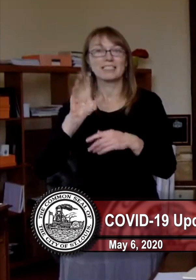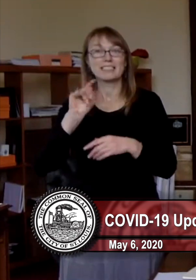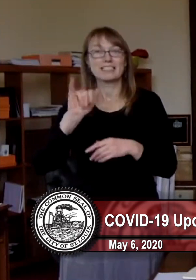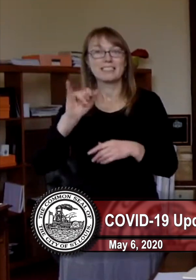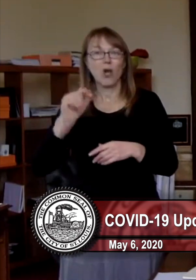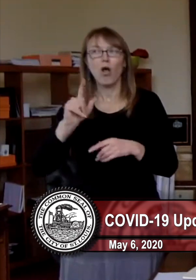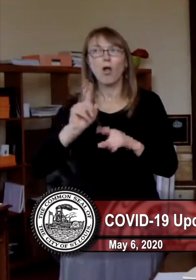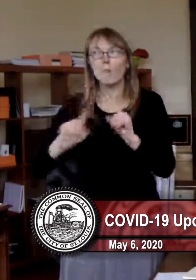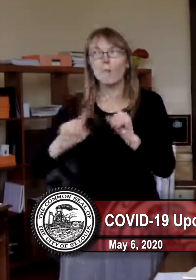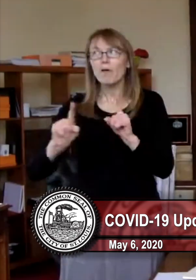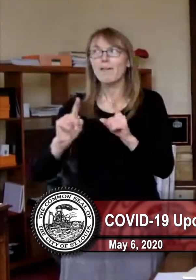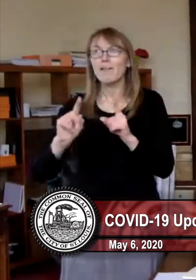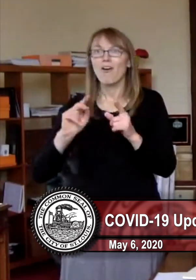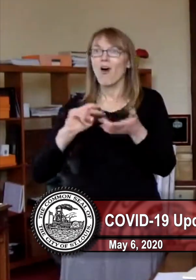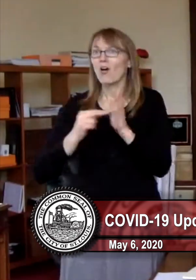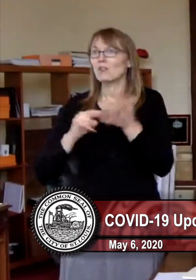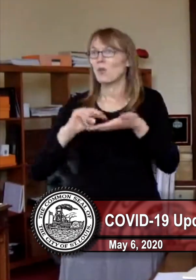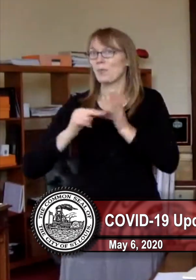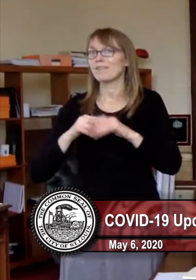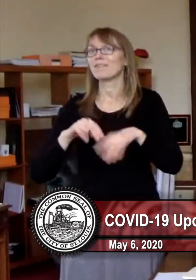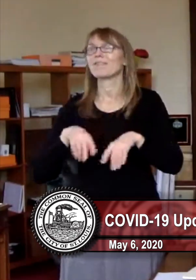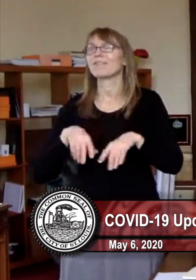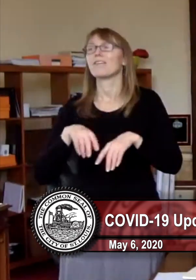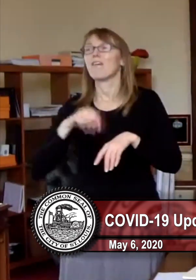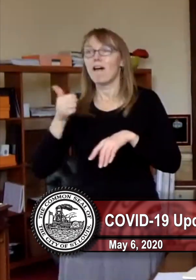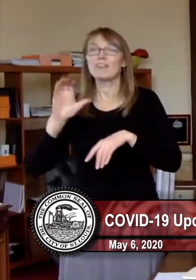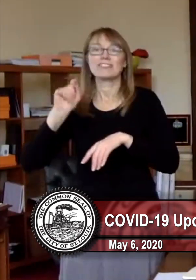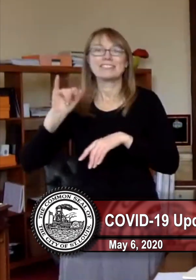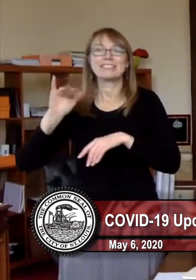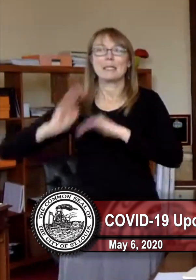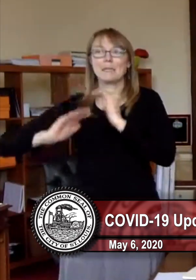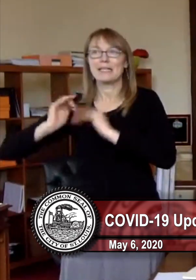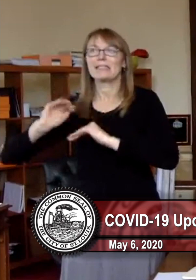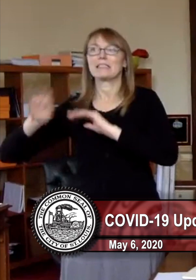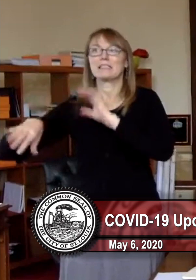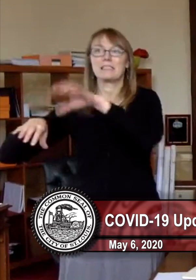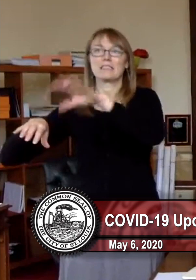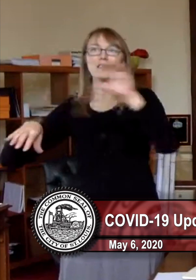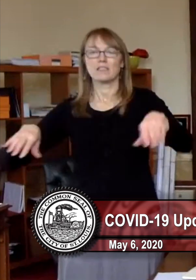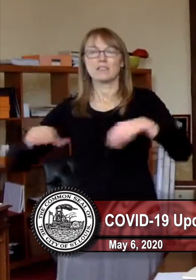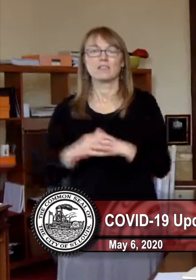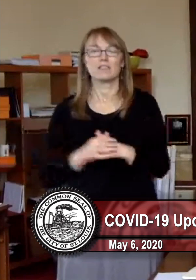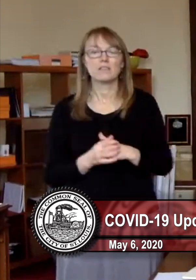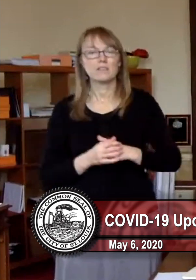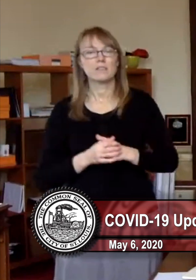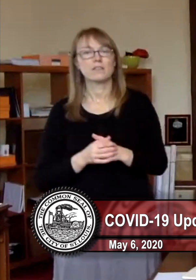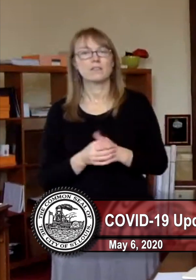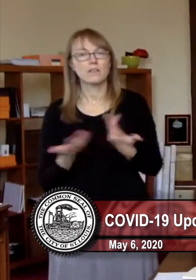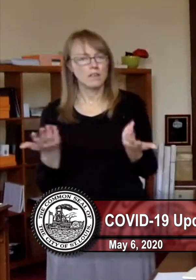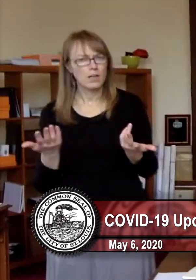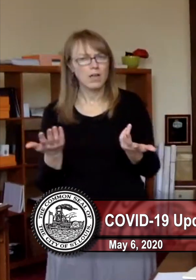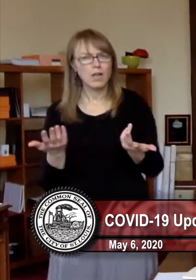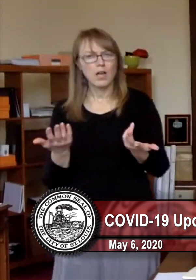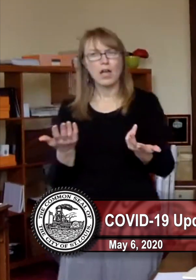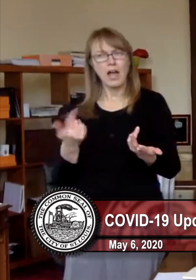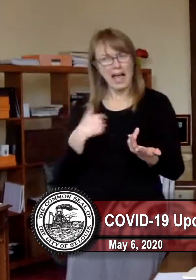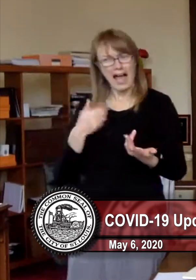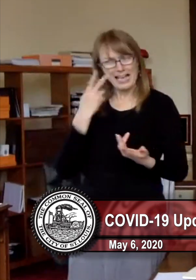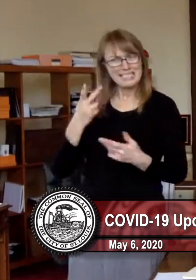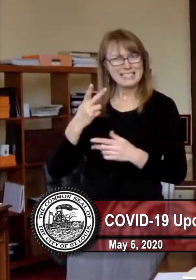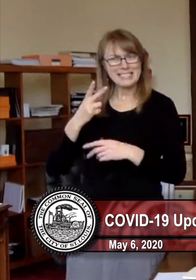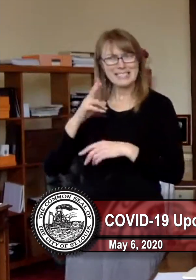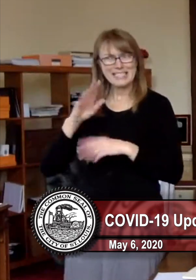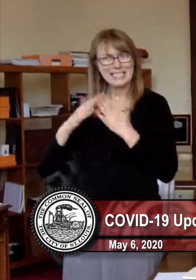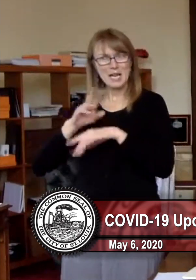maybe partially. Is it possible for St. Louis Police to help city parks?